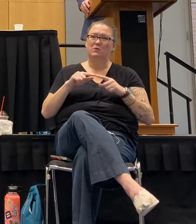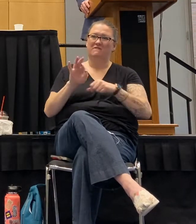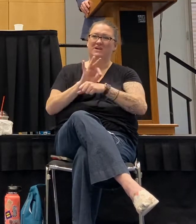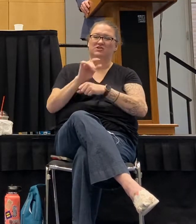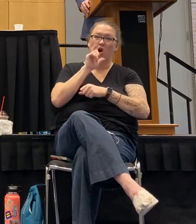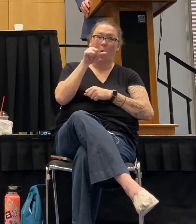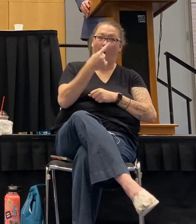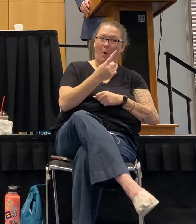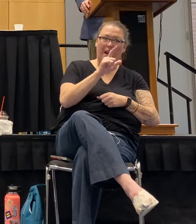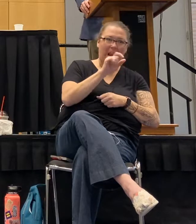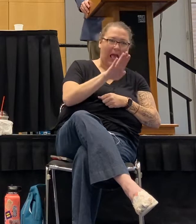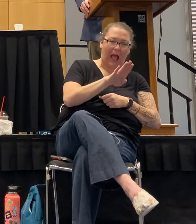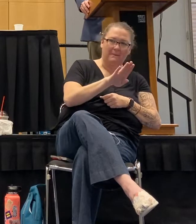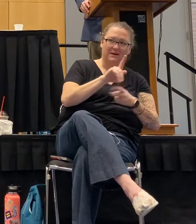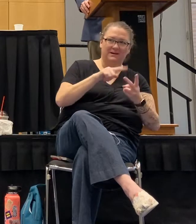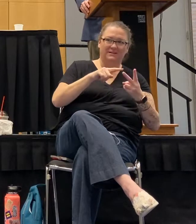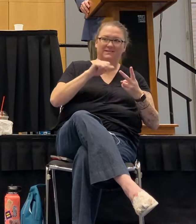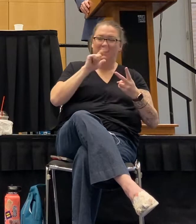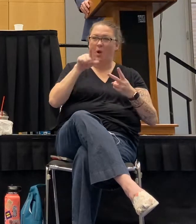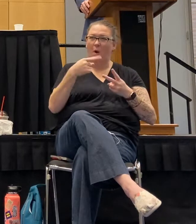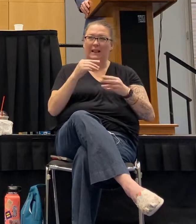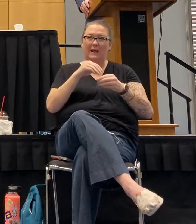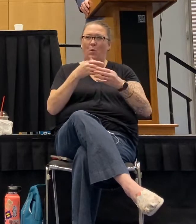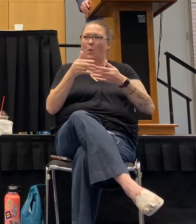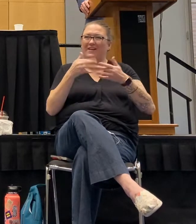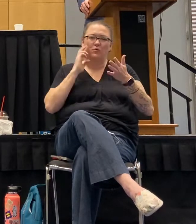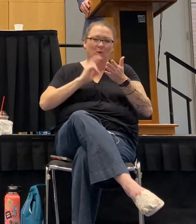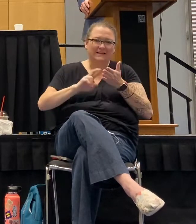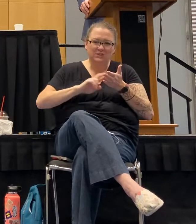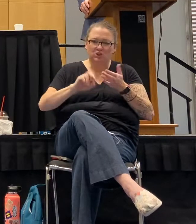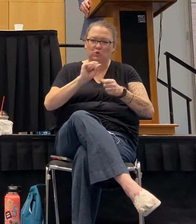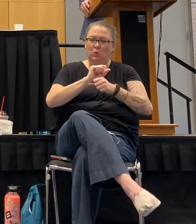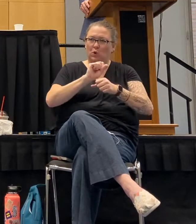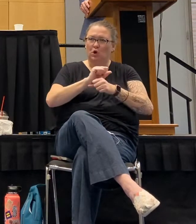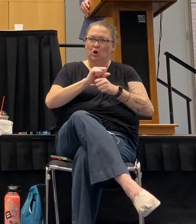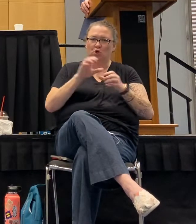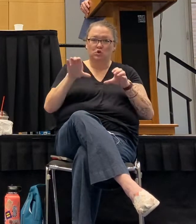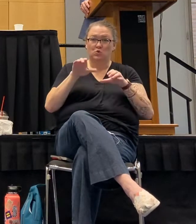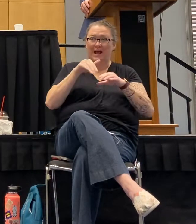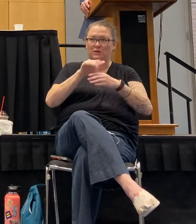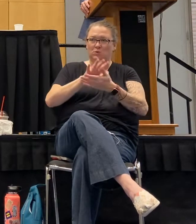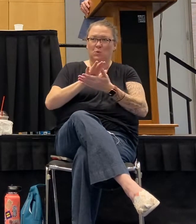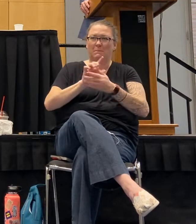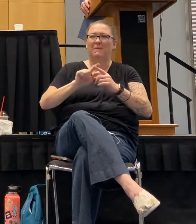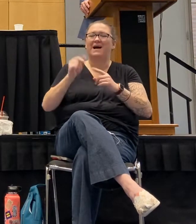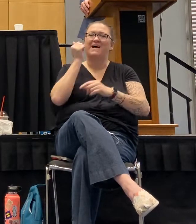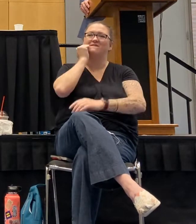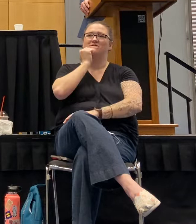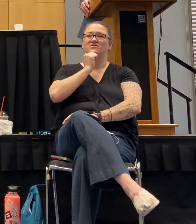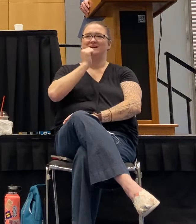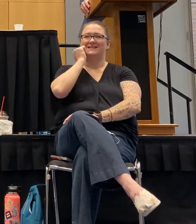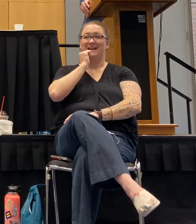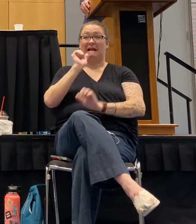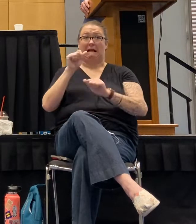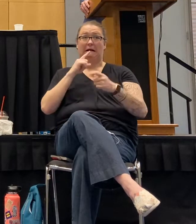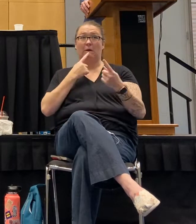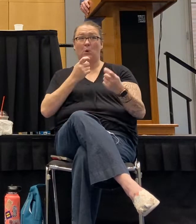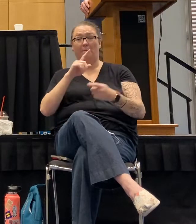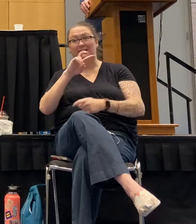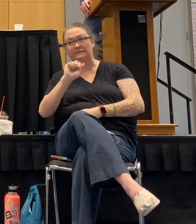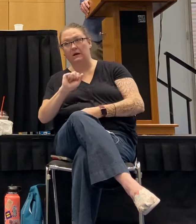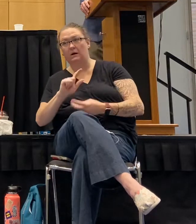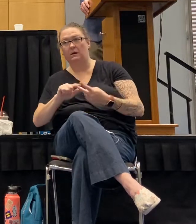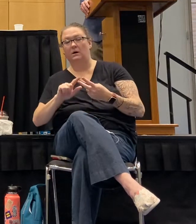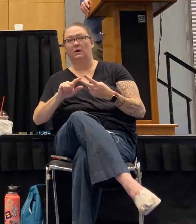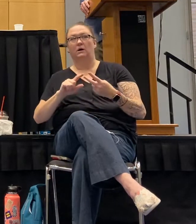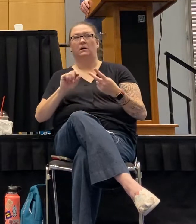just in the laboratory, not just in whatever research or work they might be doing, but on a day-to-day basis. Can they order a pizza when they need?